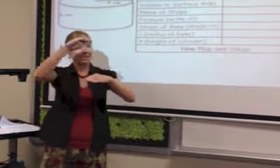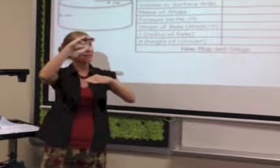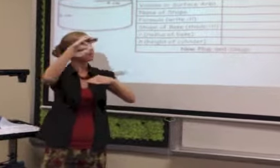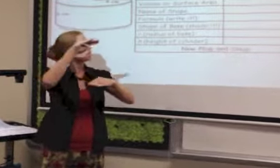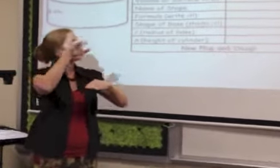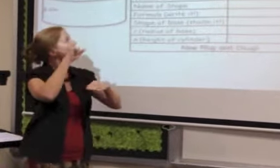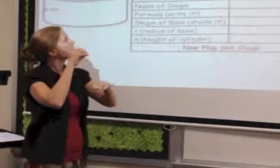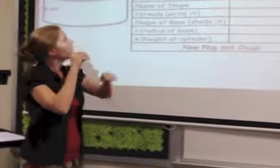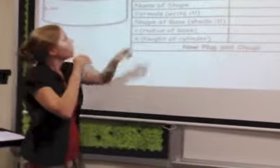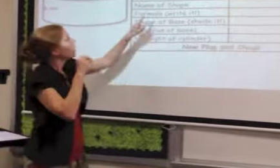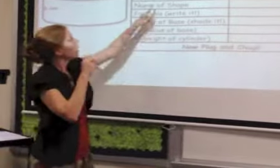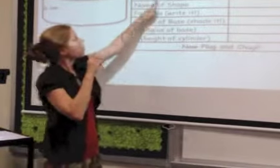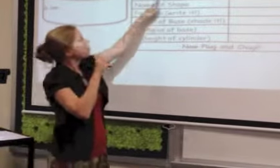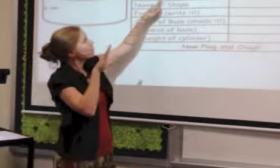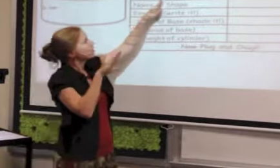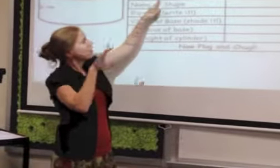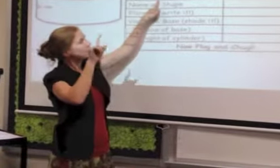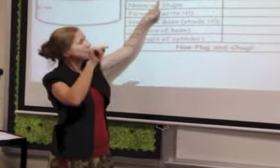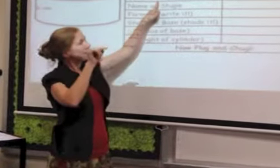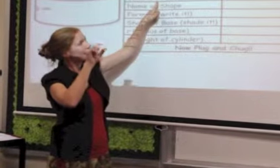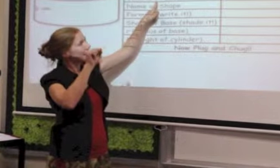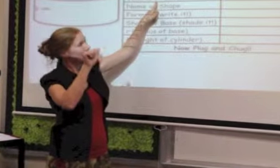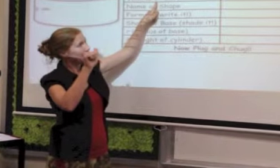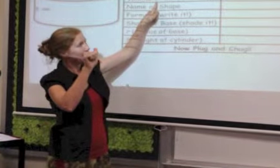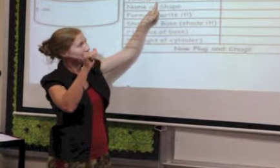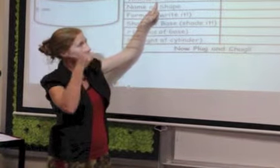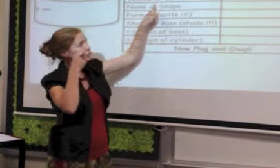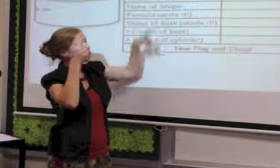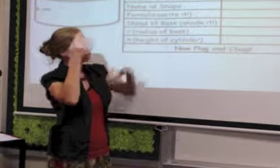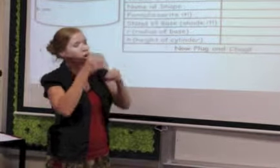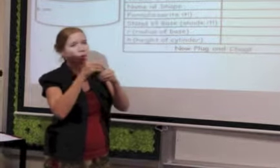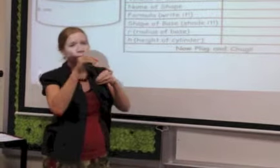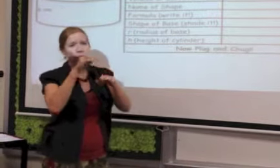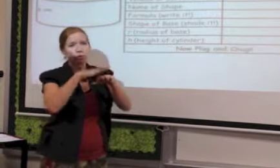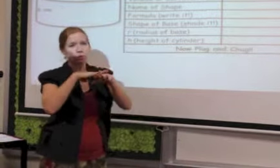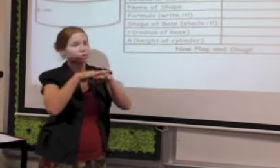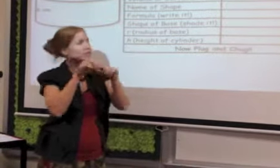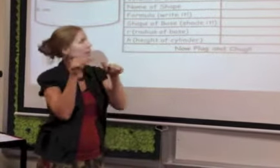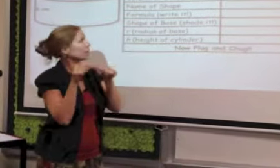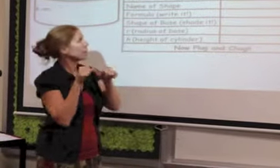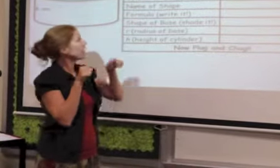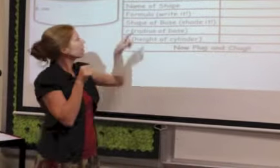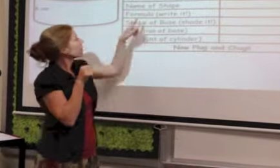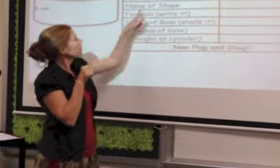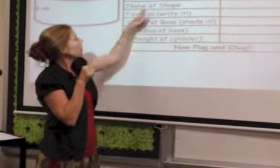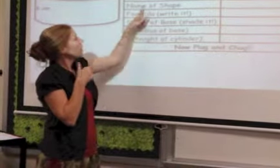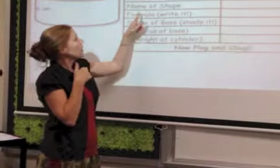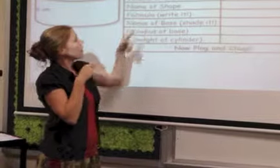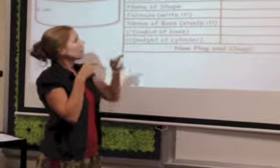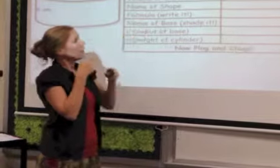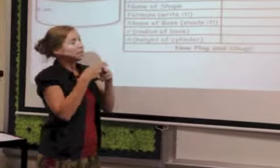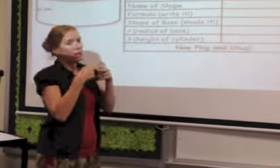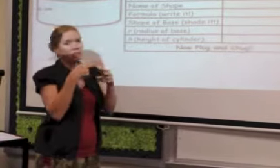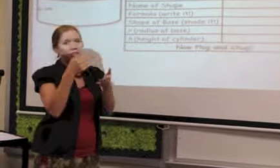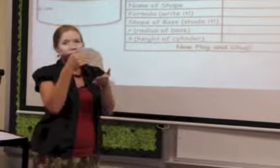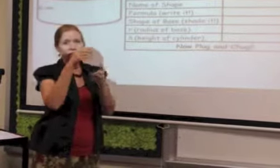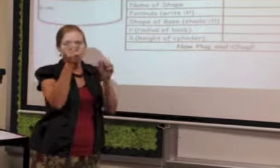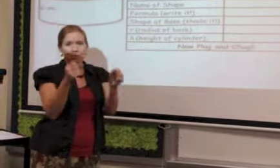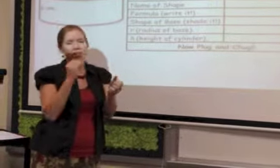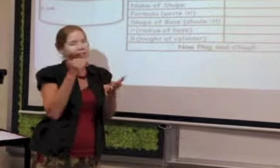bases. So I'm going to put down TSA for total surface area. The name of this shape again